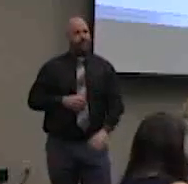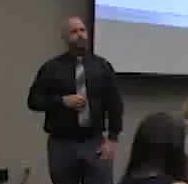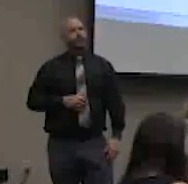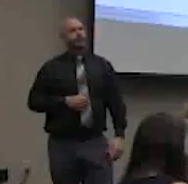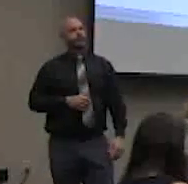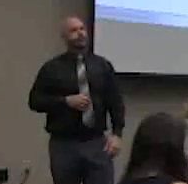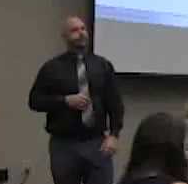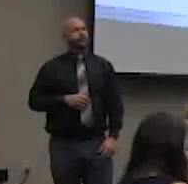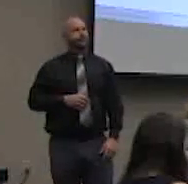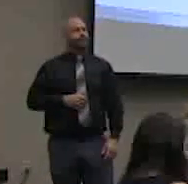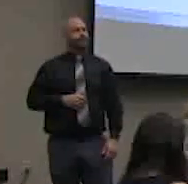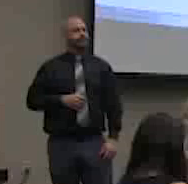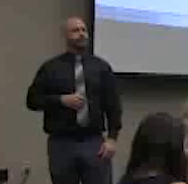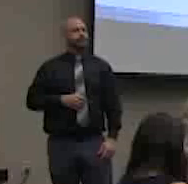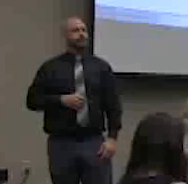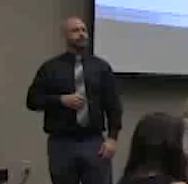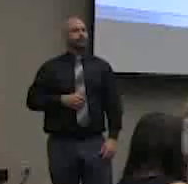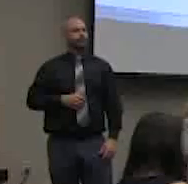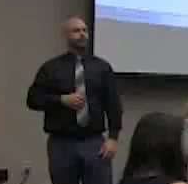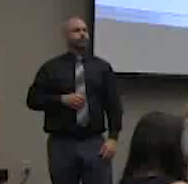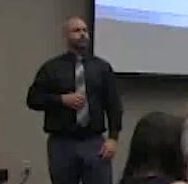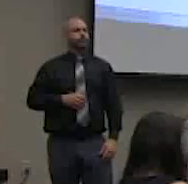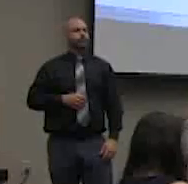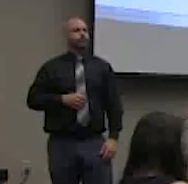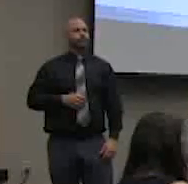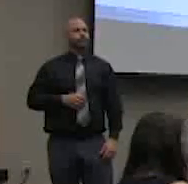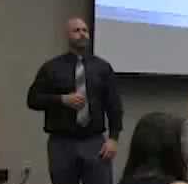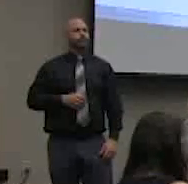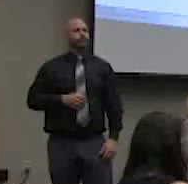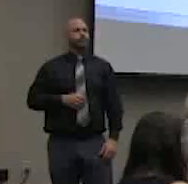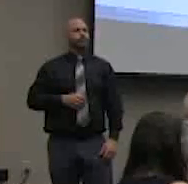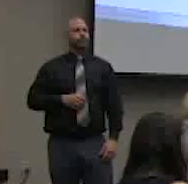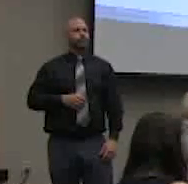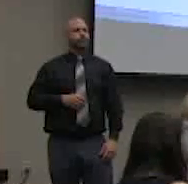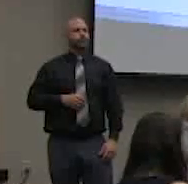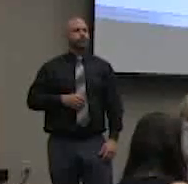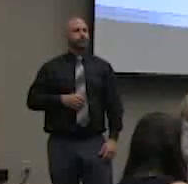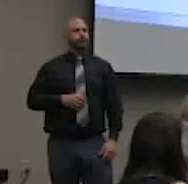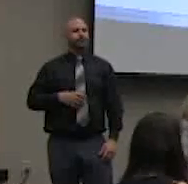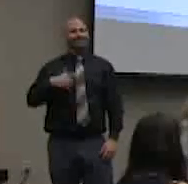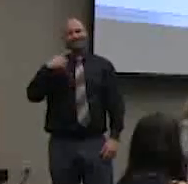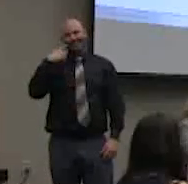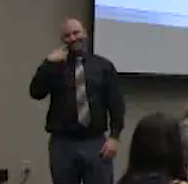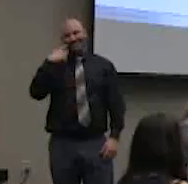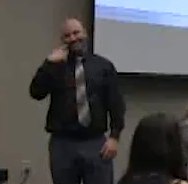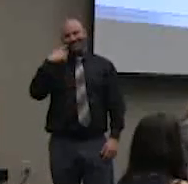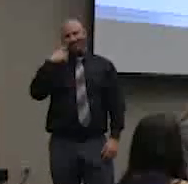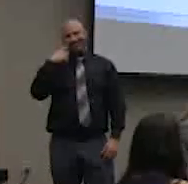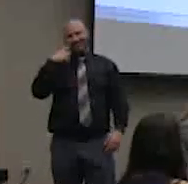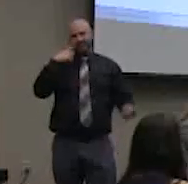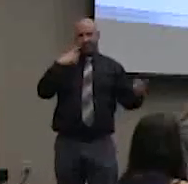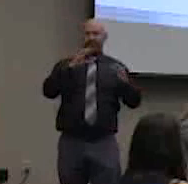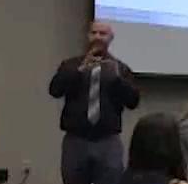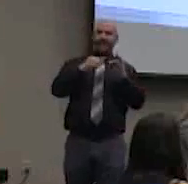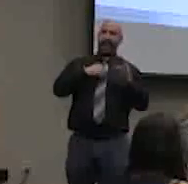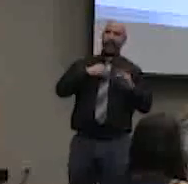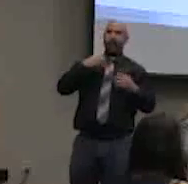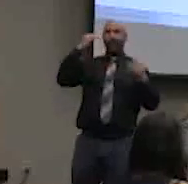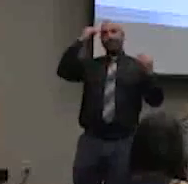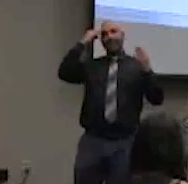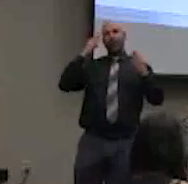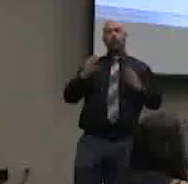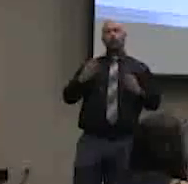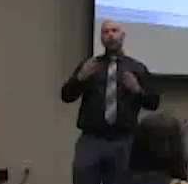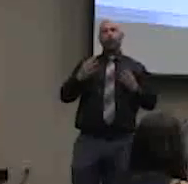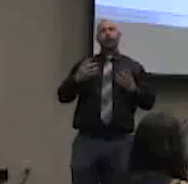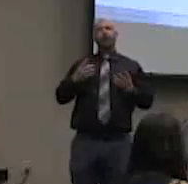So, to, I guess, share with you, and I smile when Kay says I'm a thinker, because one of the things I've